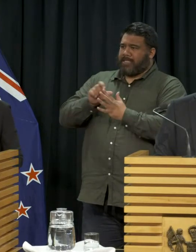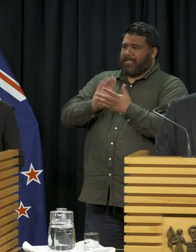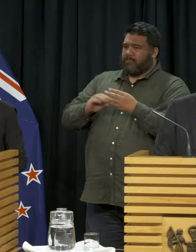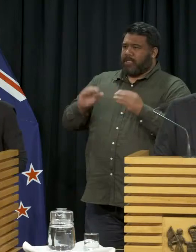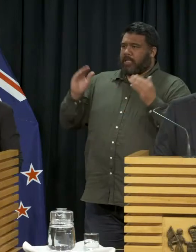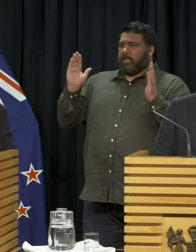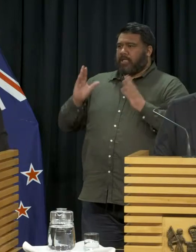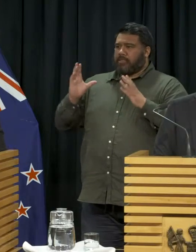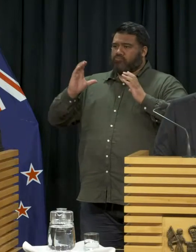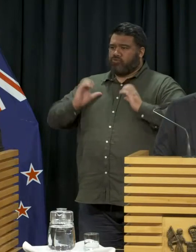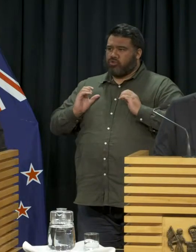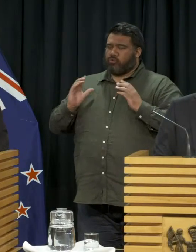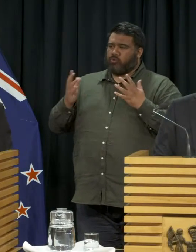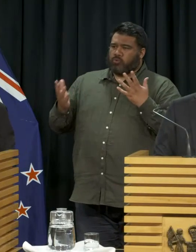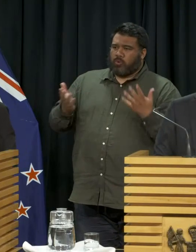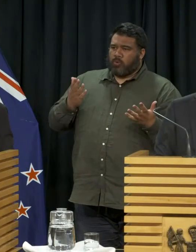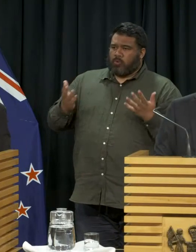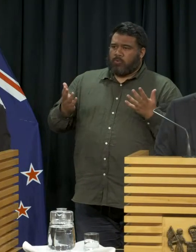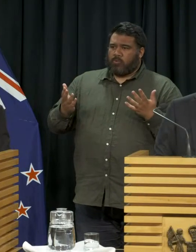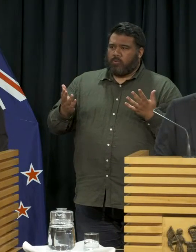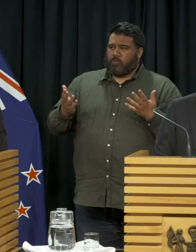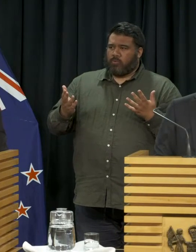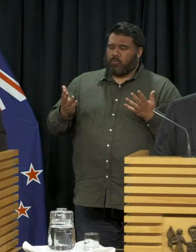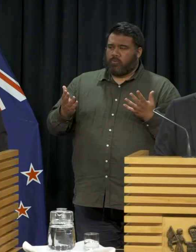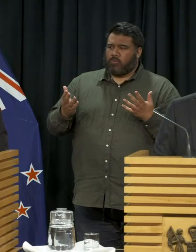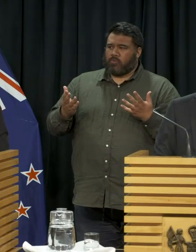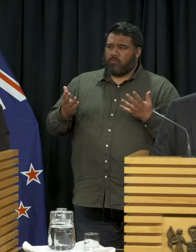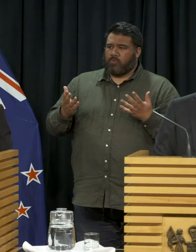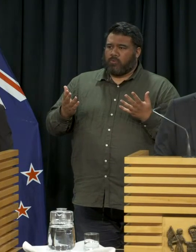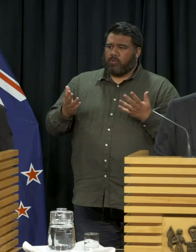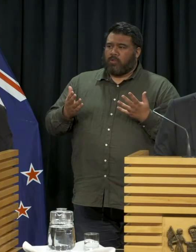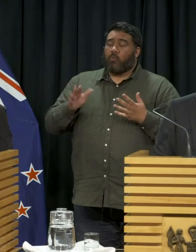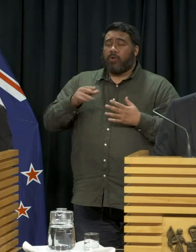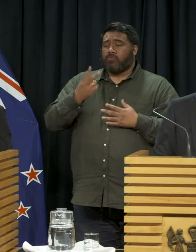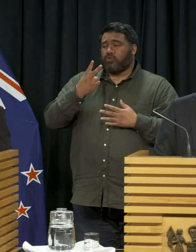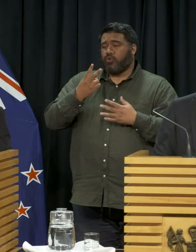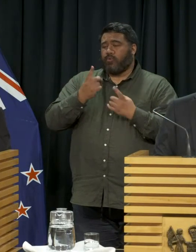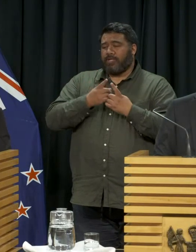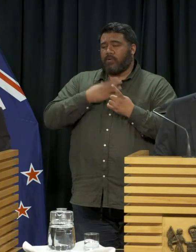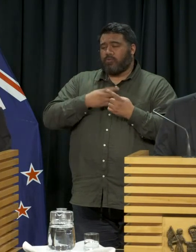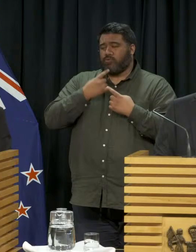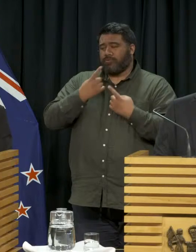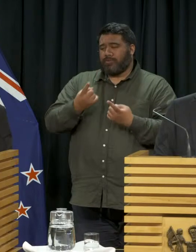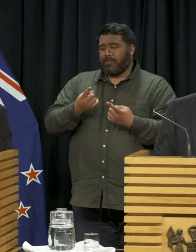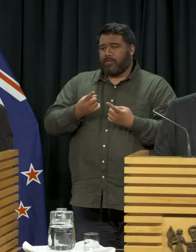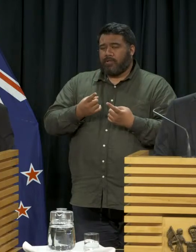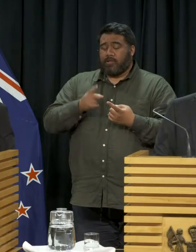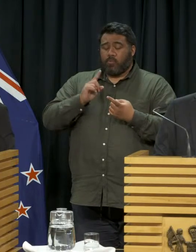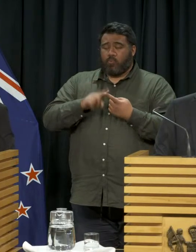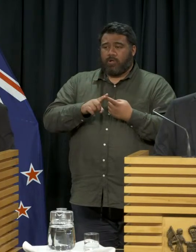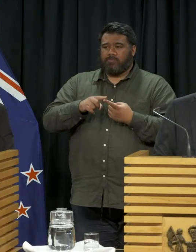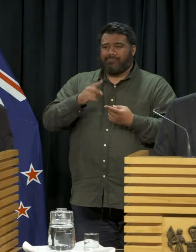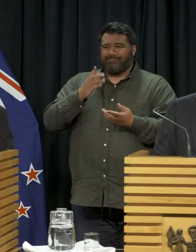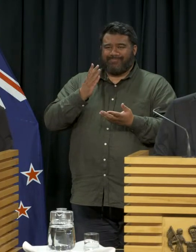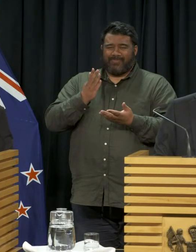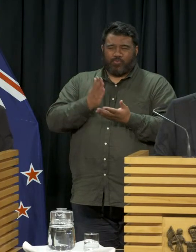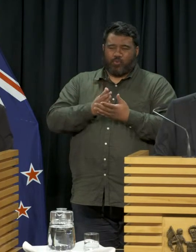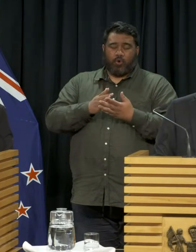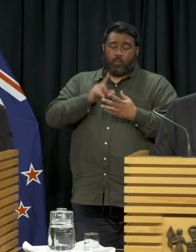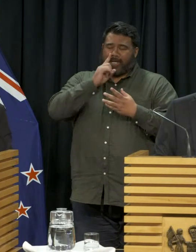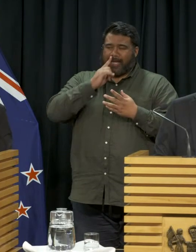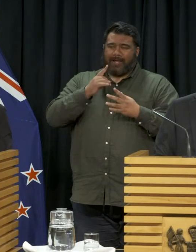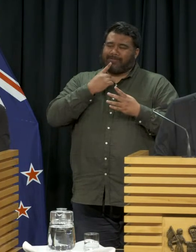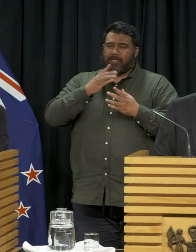would definitely. Yeah, two things I'd say on that. I think it is definitely too early to say that we